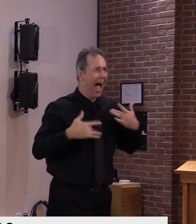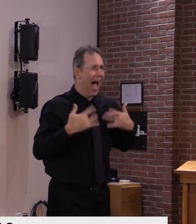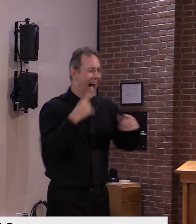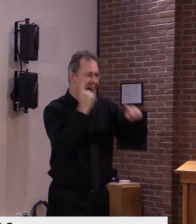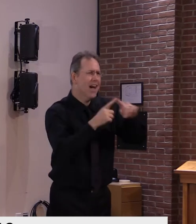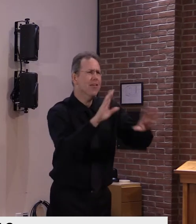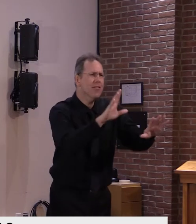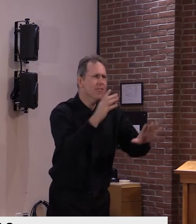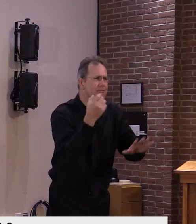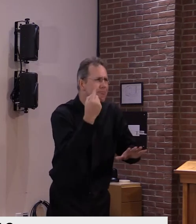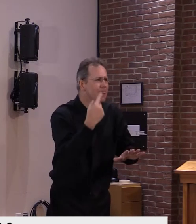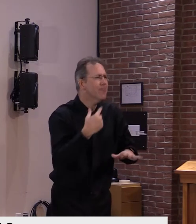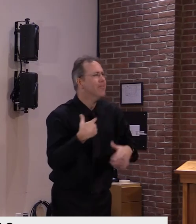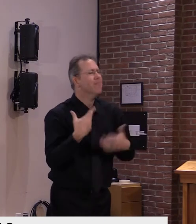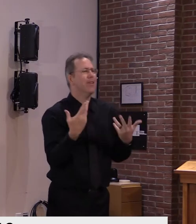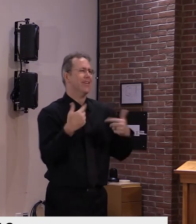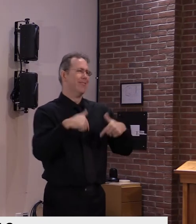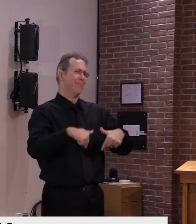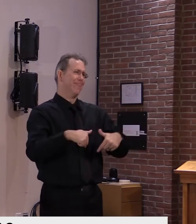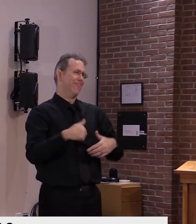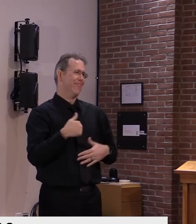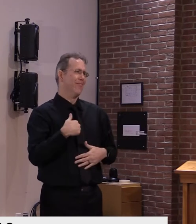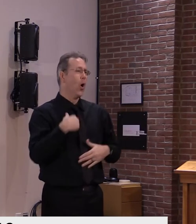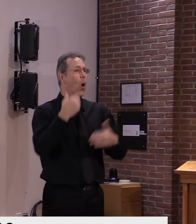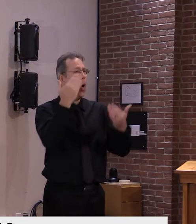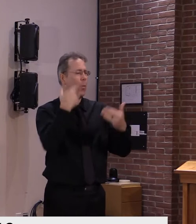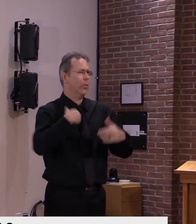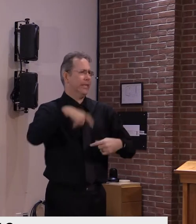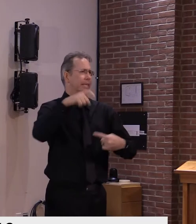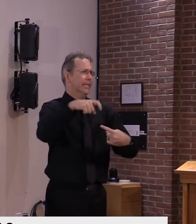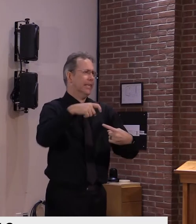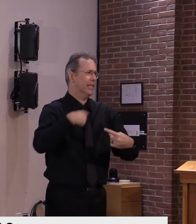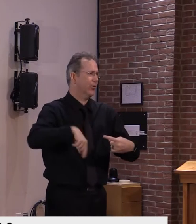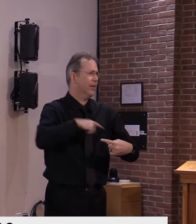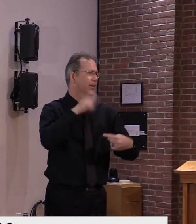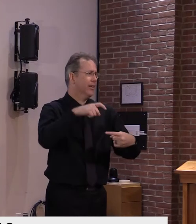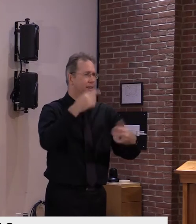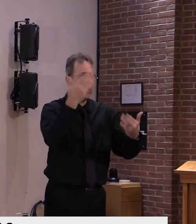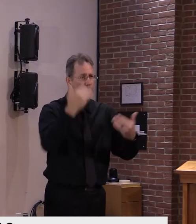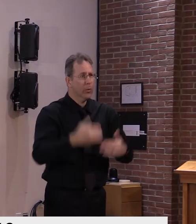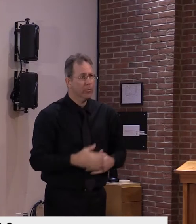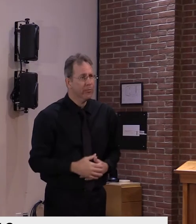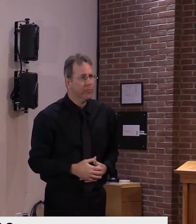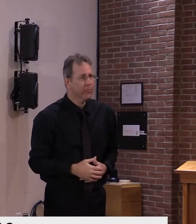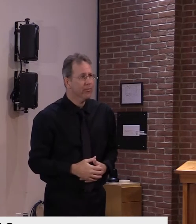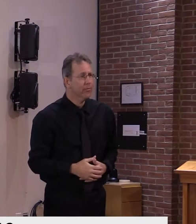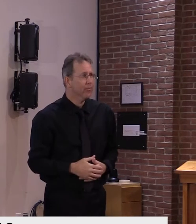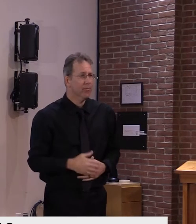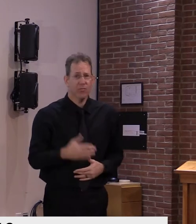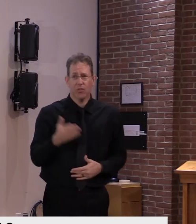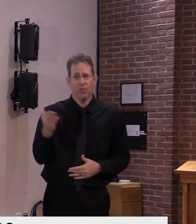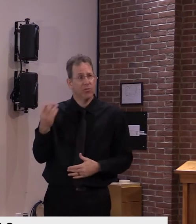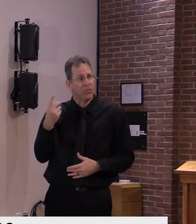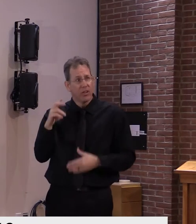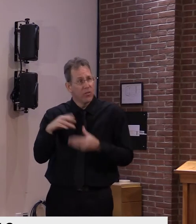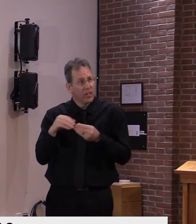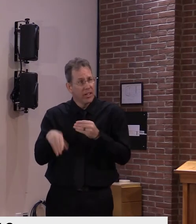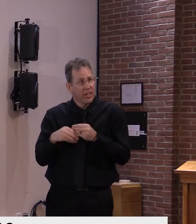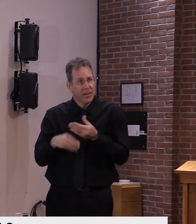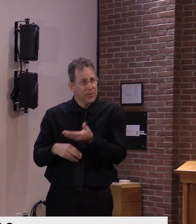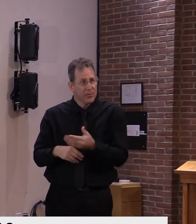it. Commissioner Levine, anything you can add to that? Gives you hope?